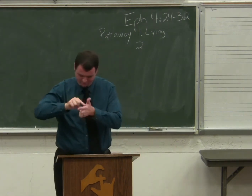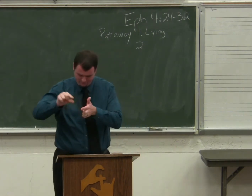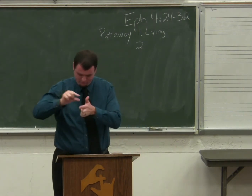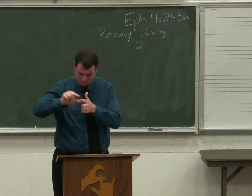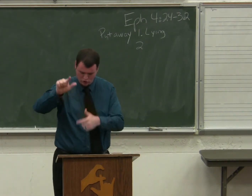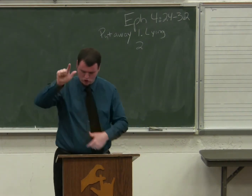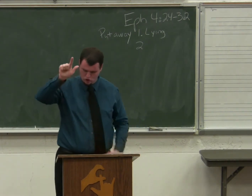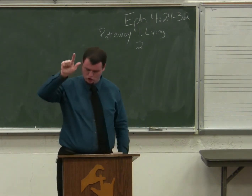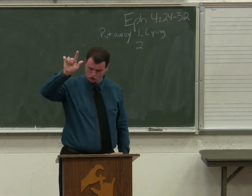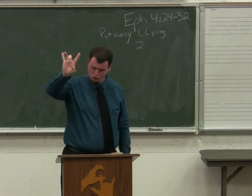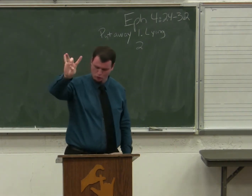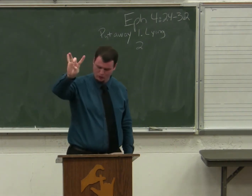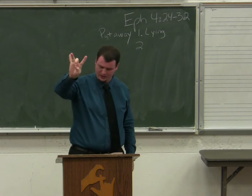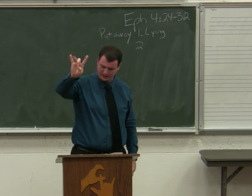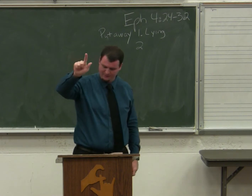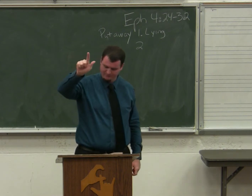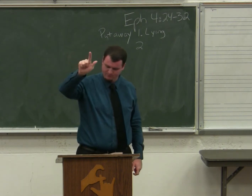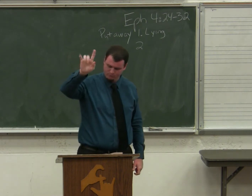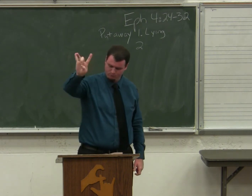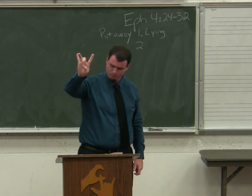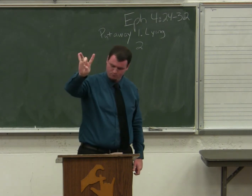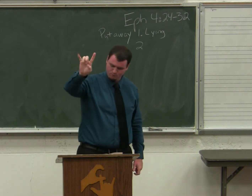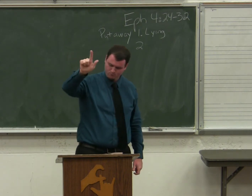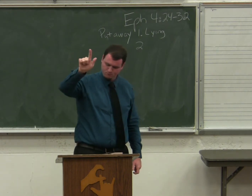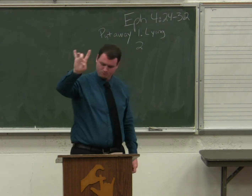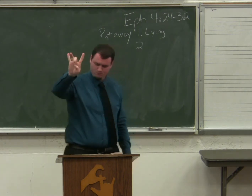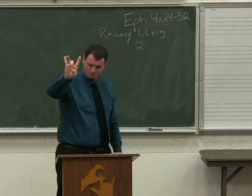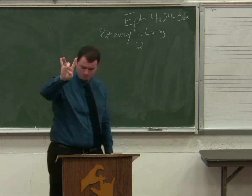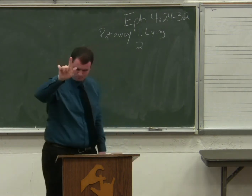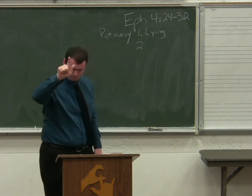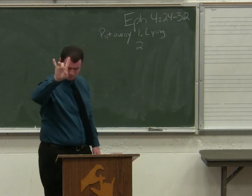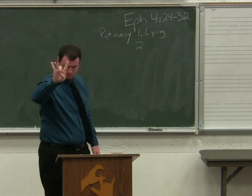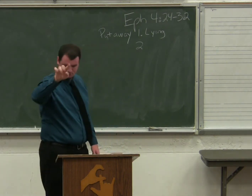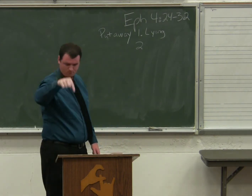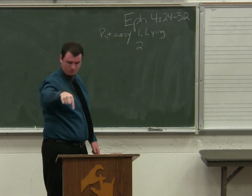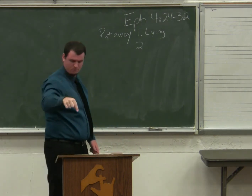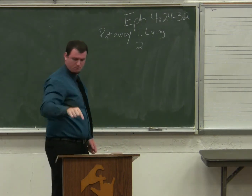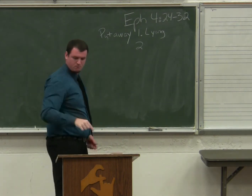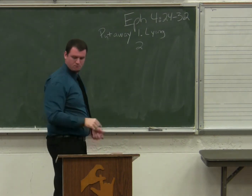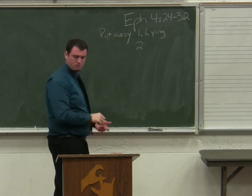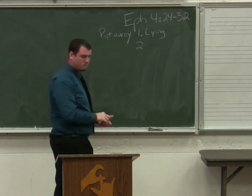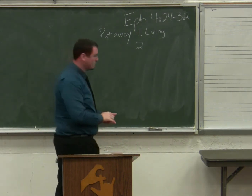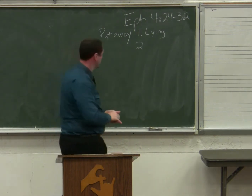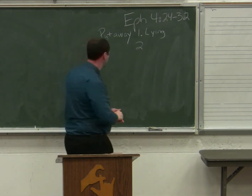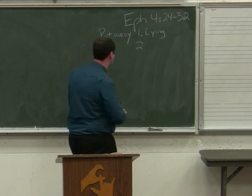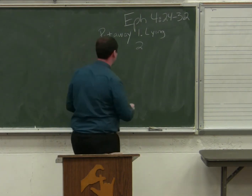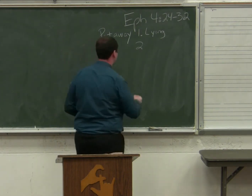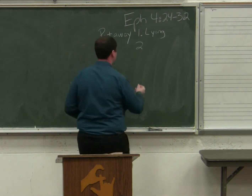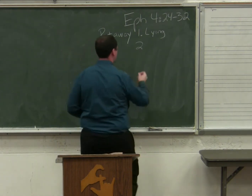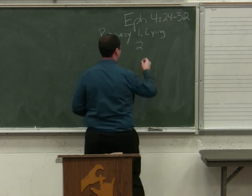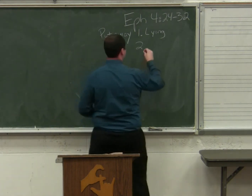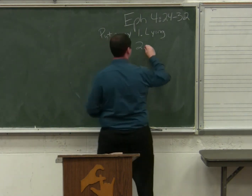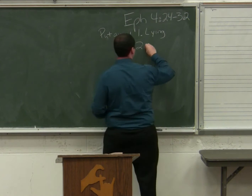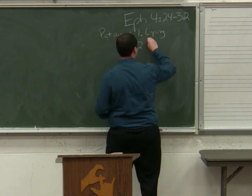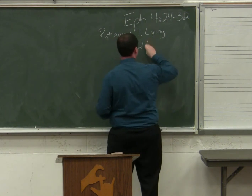Now we'll look at the third thing in verse 28. Look at verse 28.